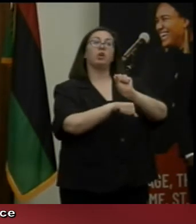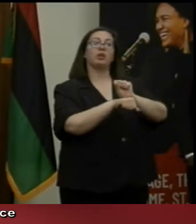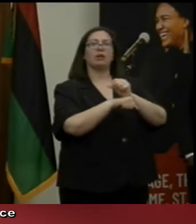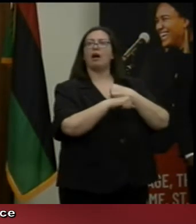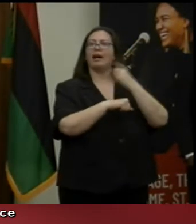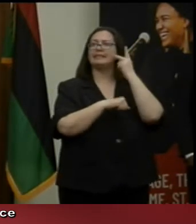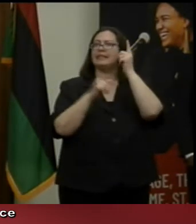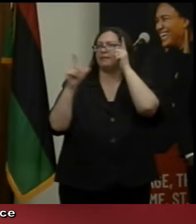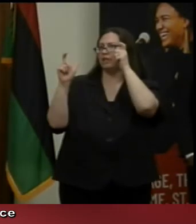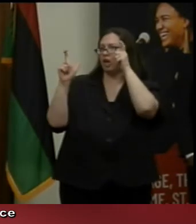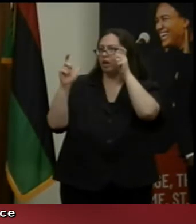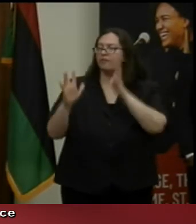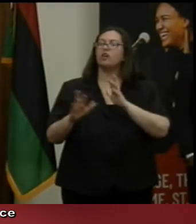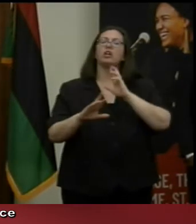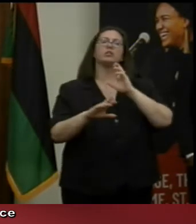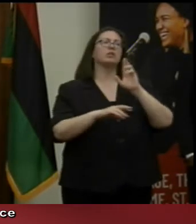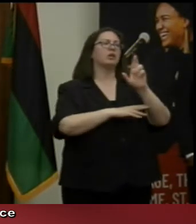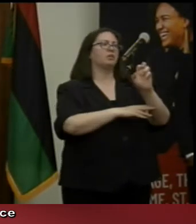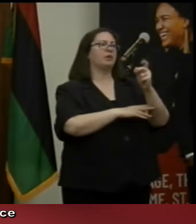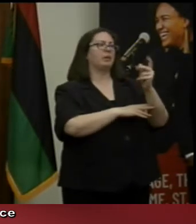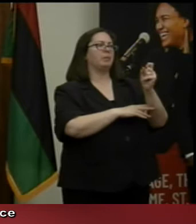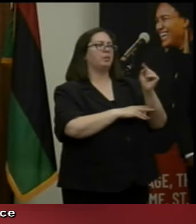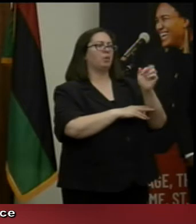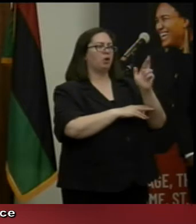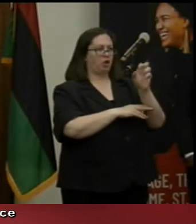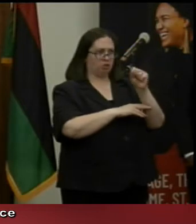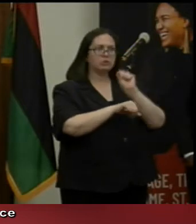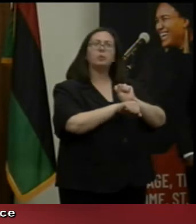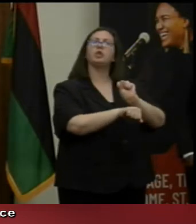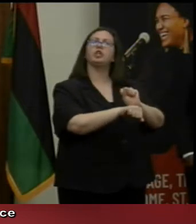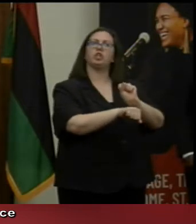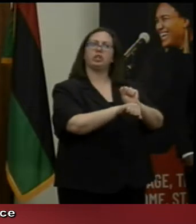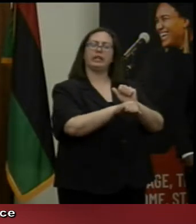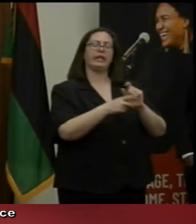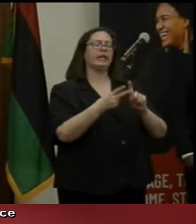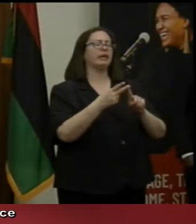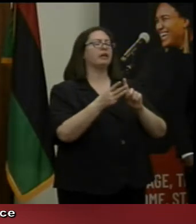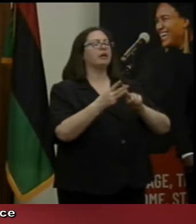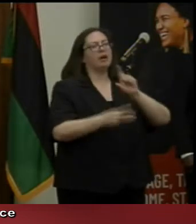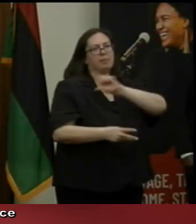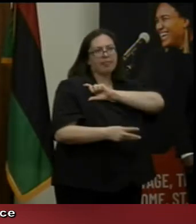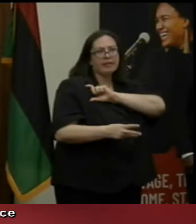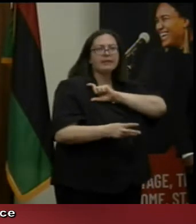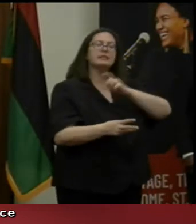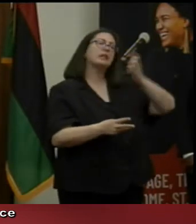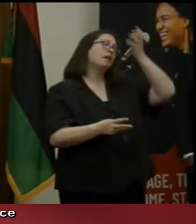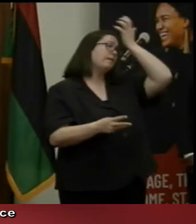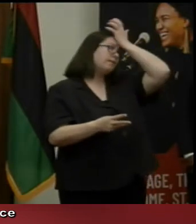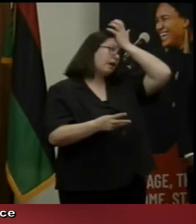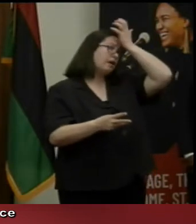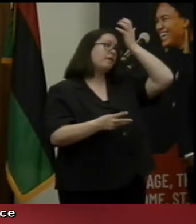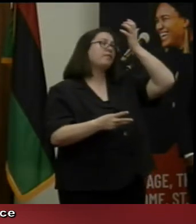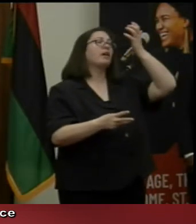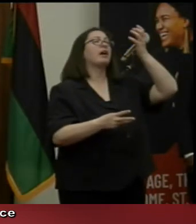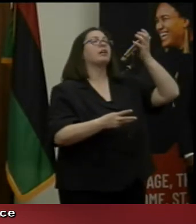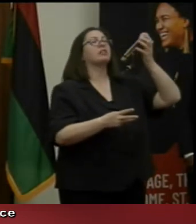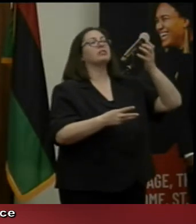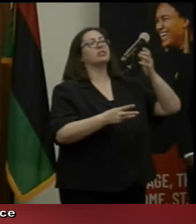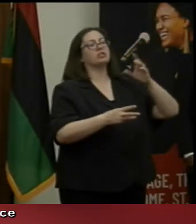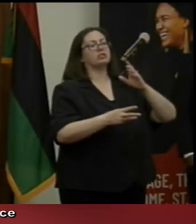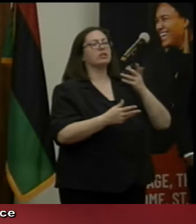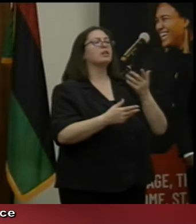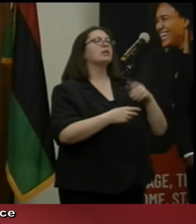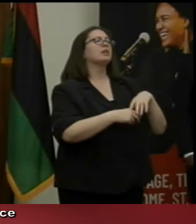and the reporters who are here today are working. We know that our police and our fire and our corrections officer, our